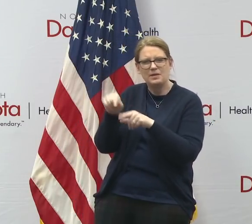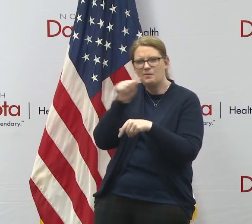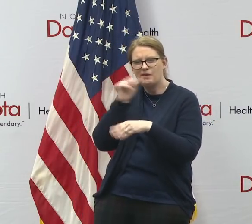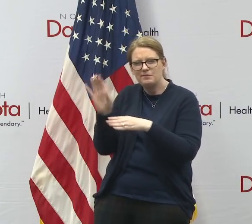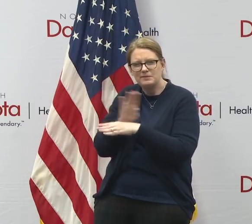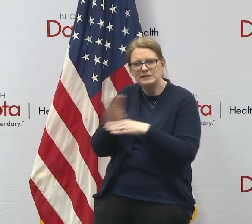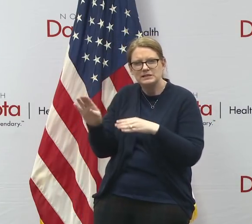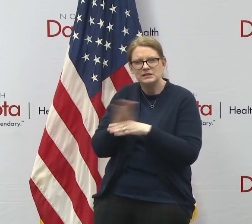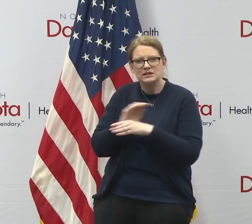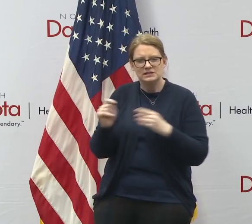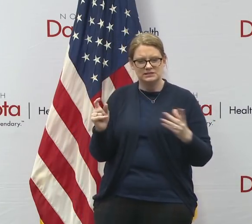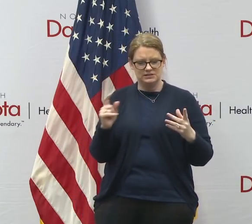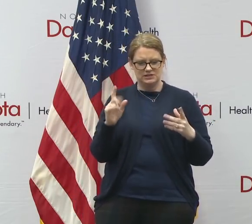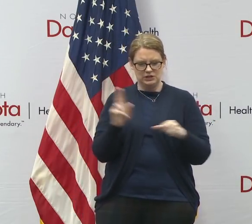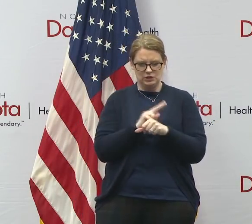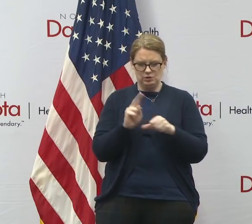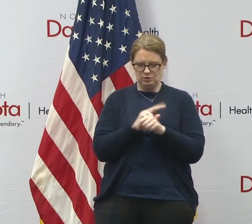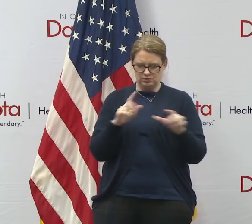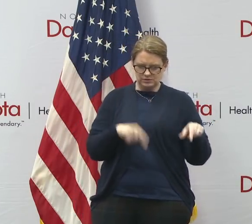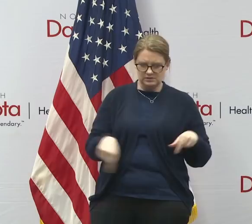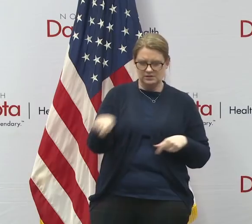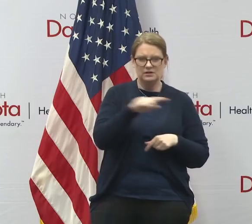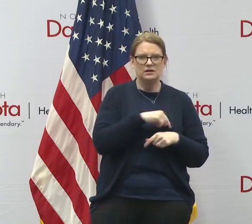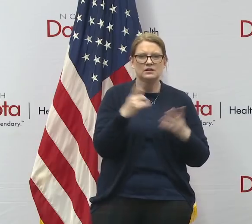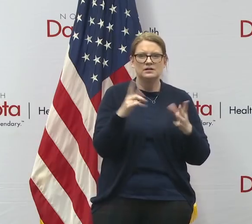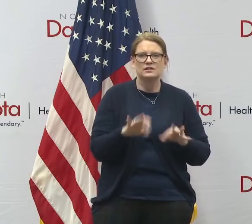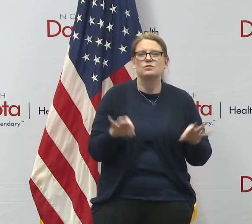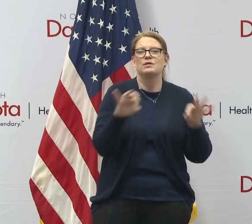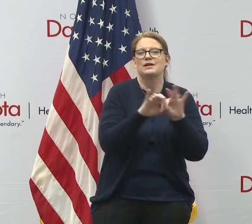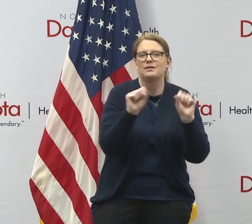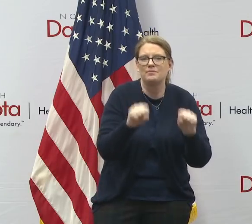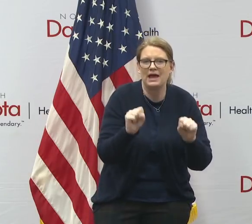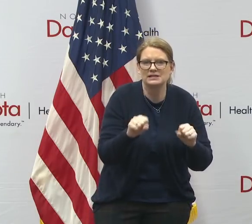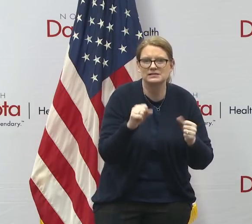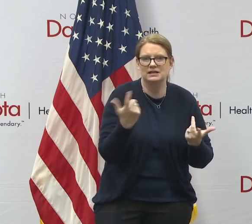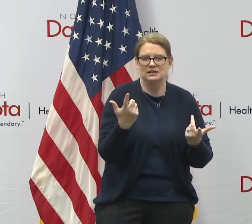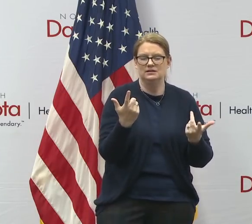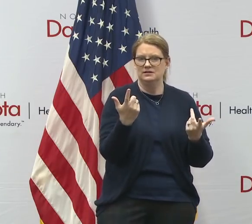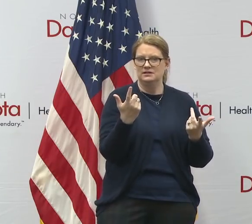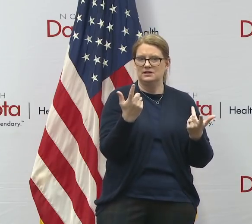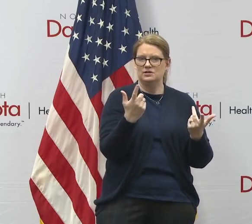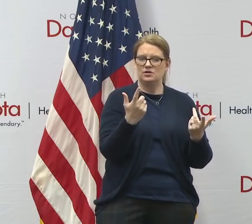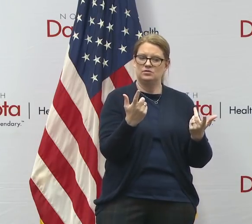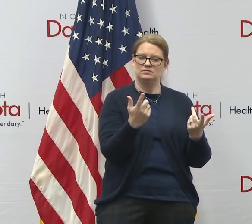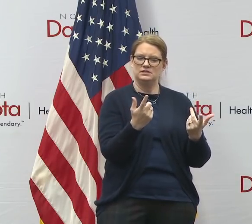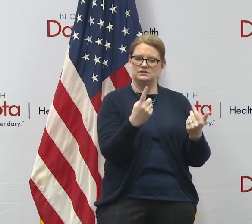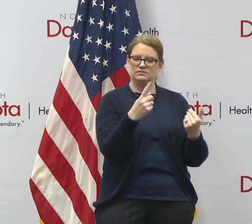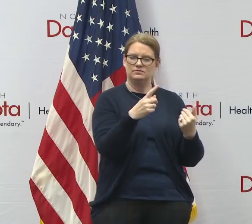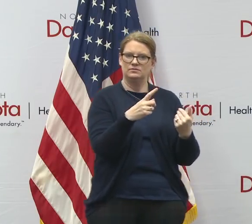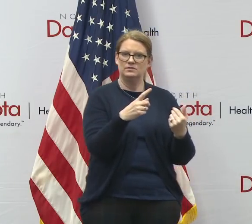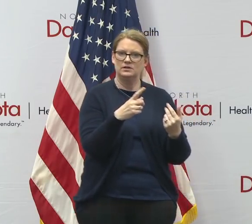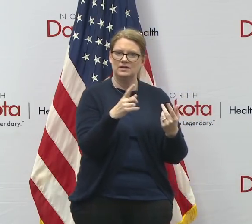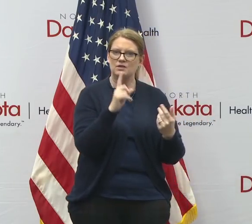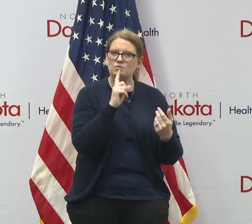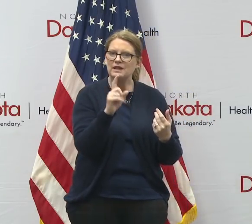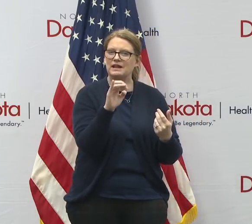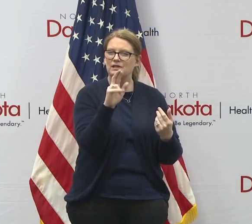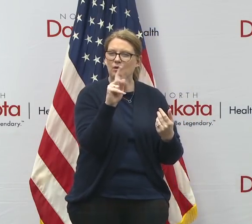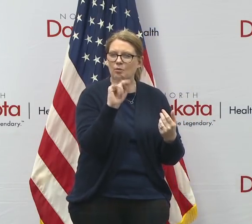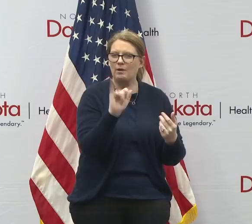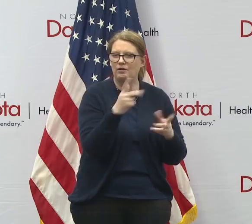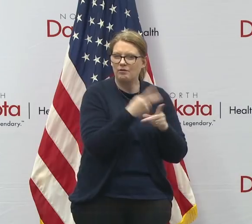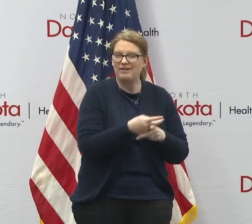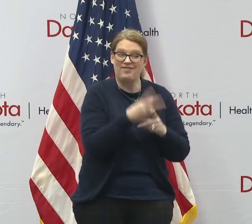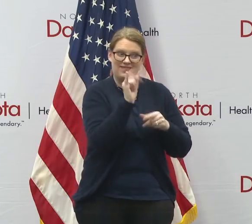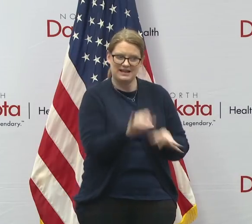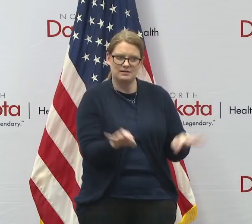that we have. And the critical capacity we need is actually the critical capacity, the essential capacity, is for critical care